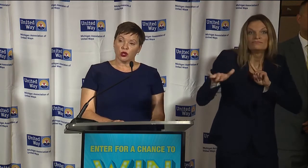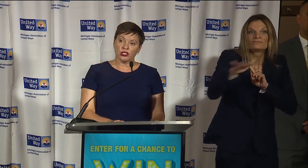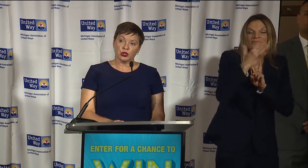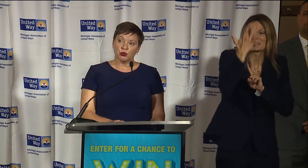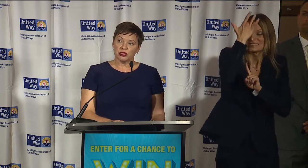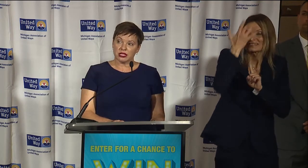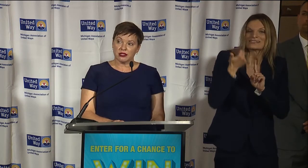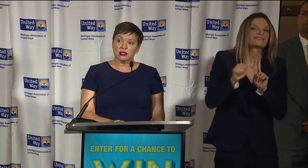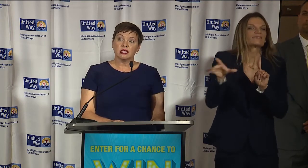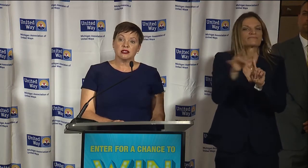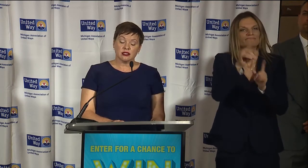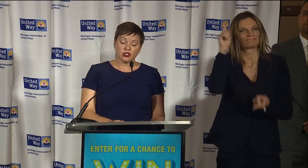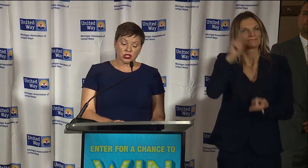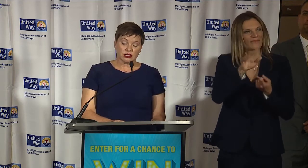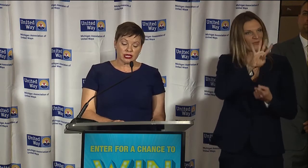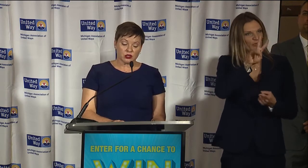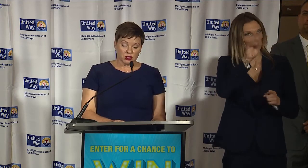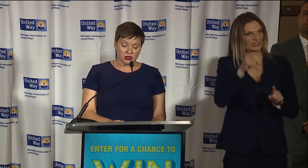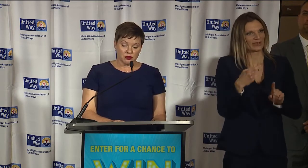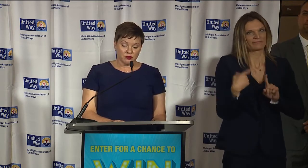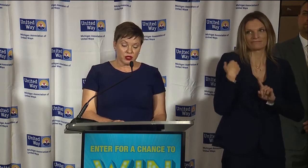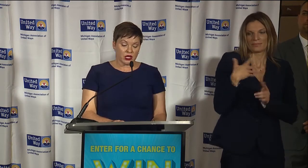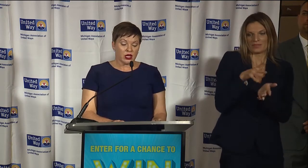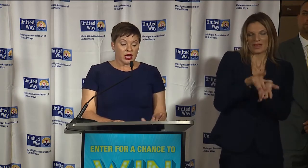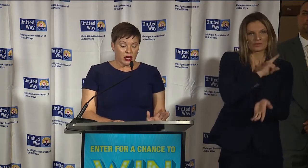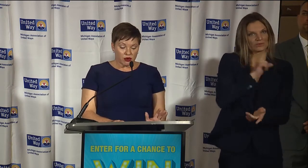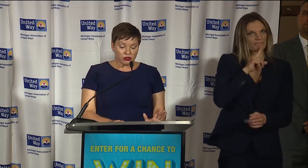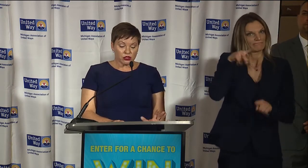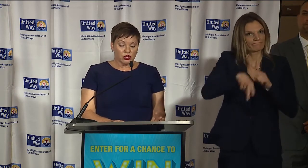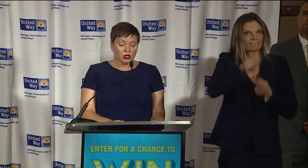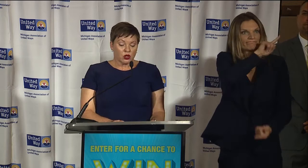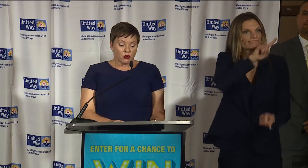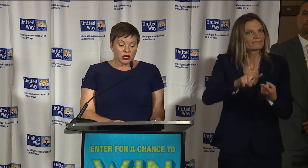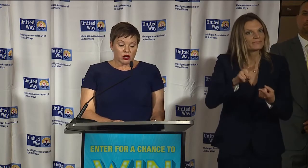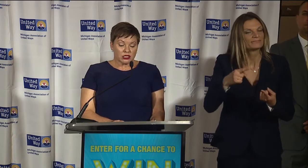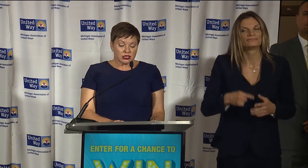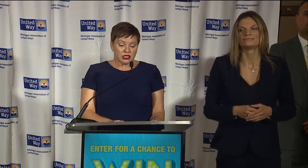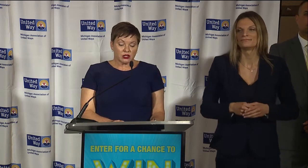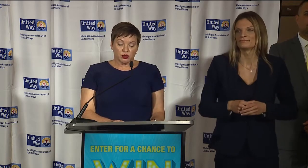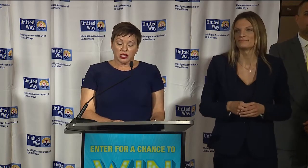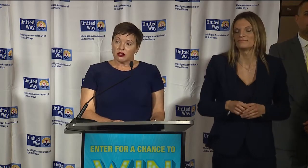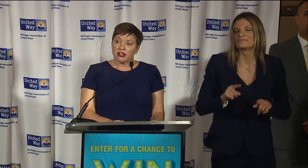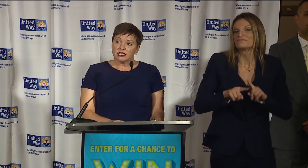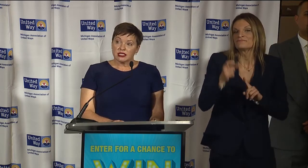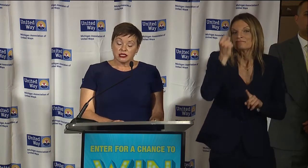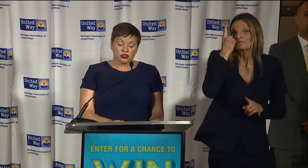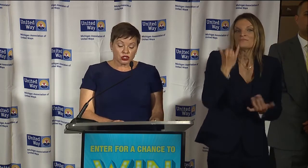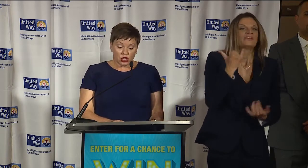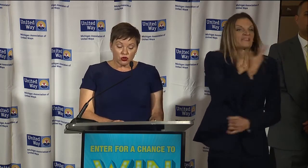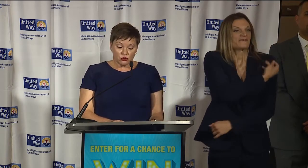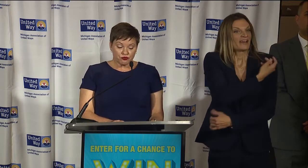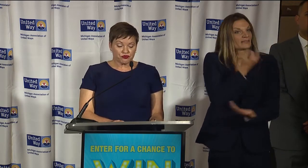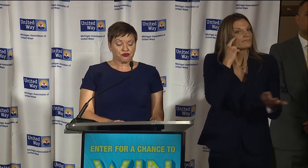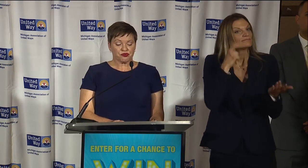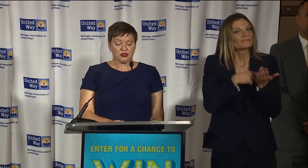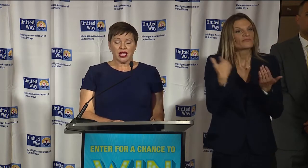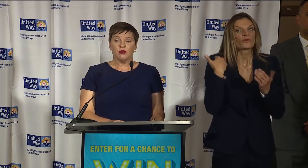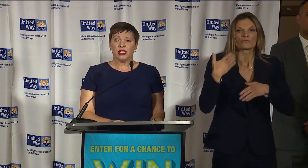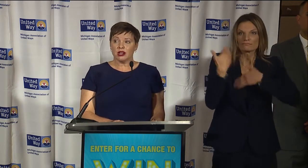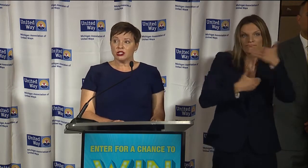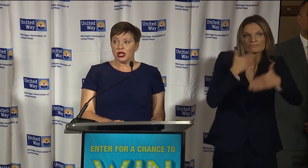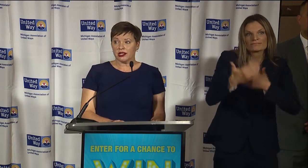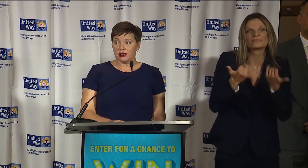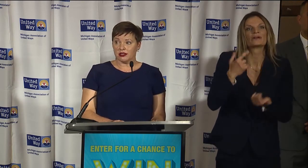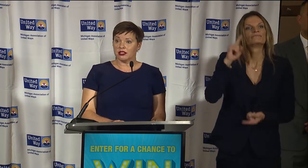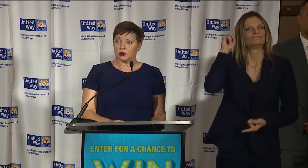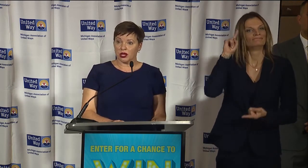down 42% since just last week. However, we are seeing the rate of vaccination slow, and